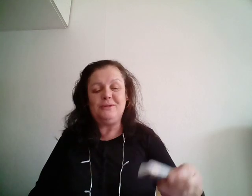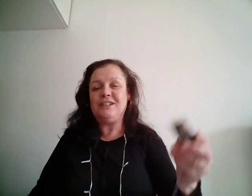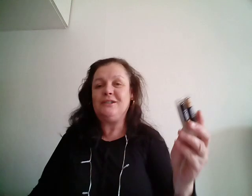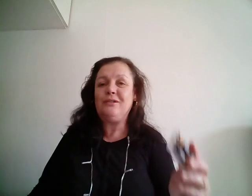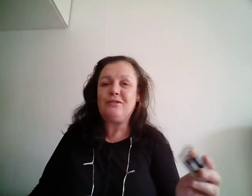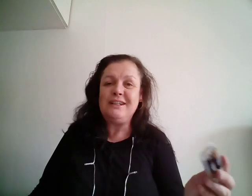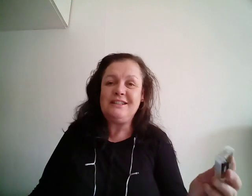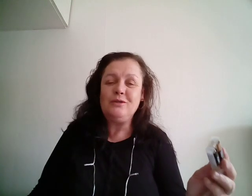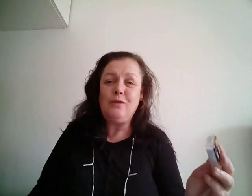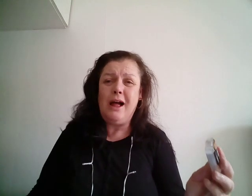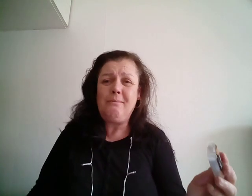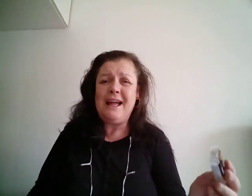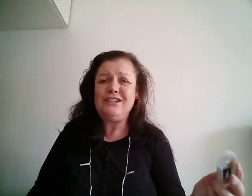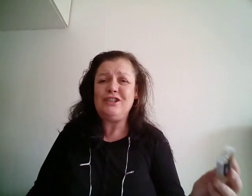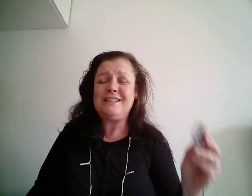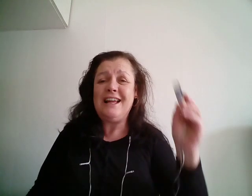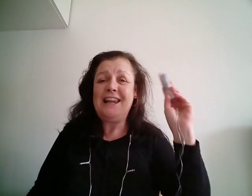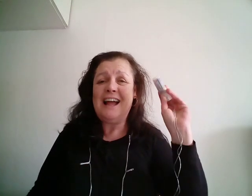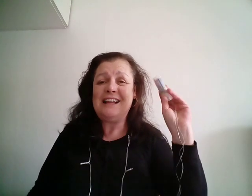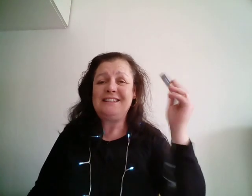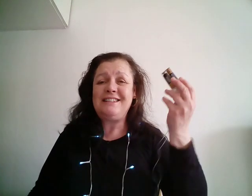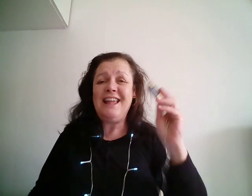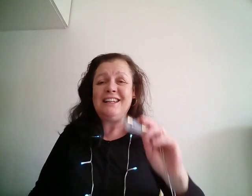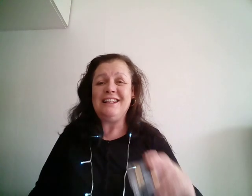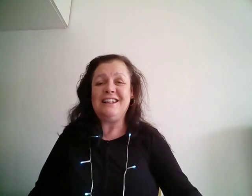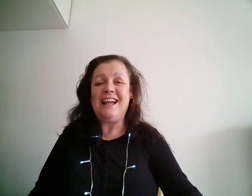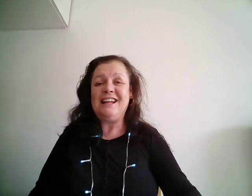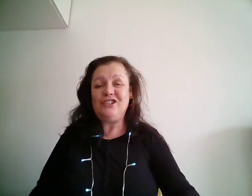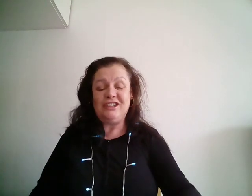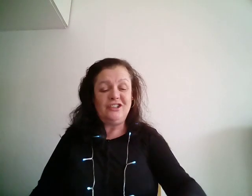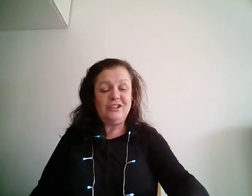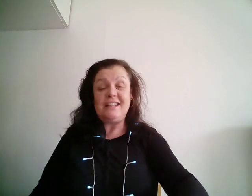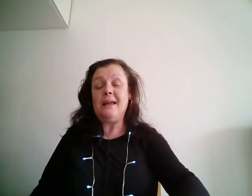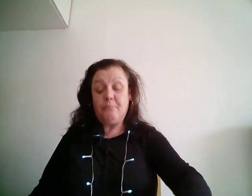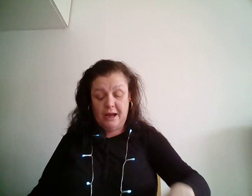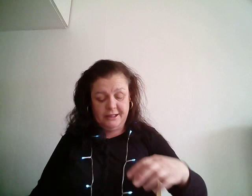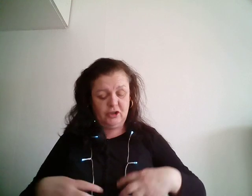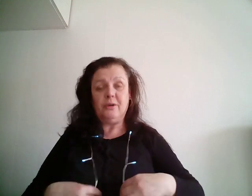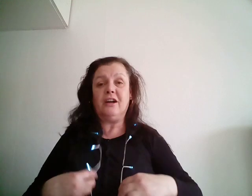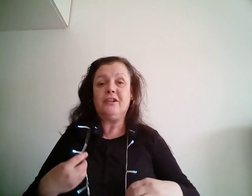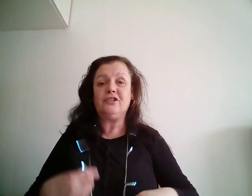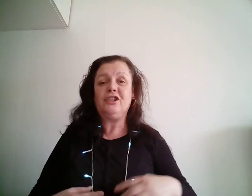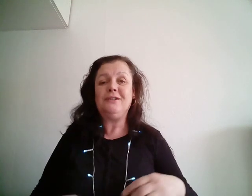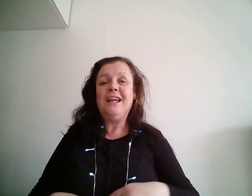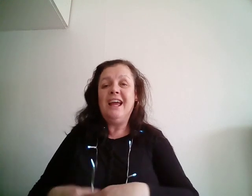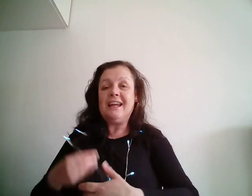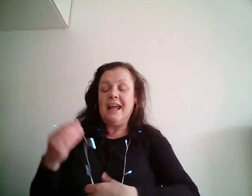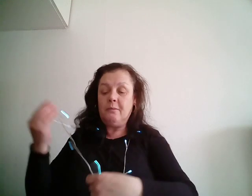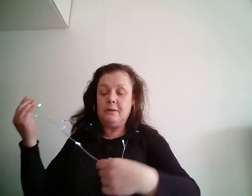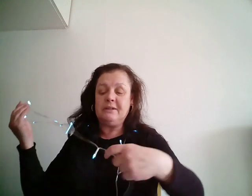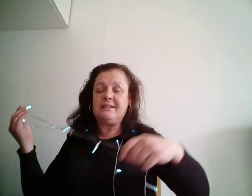do? 3, 2, 1, my juicy little lads. Thank you, little lads. You're delicious and bright. Yes, you are, aren't you? Okay, and we must